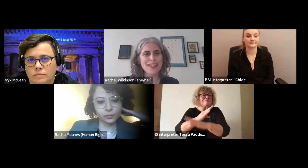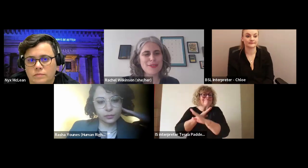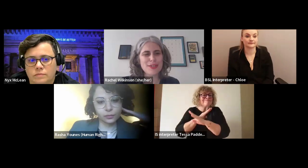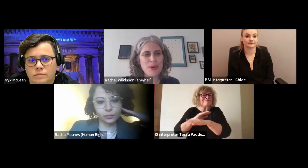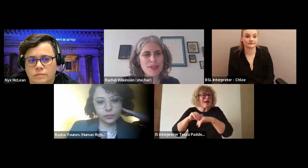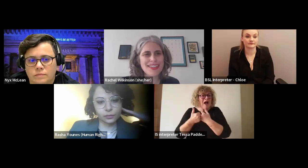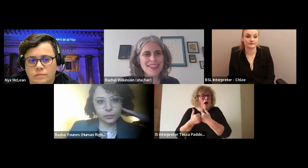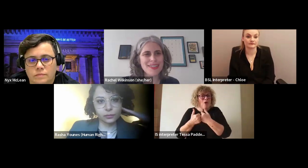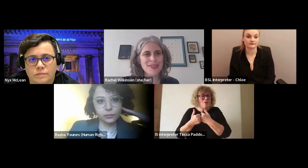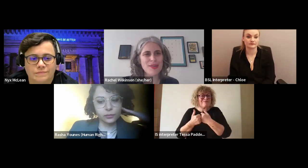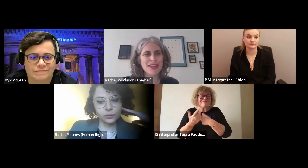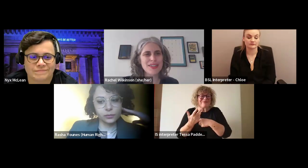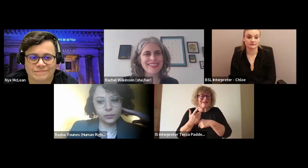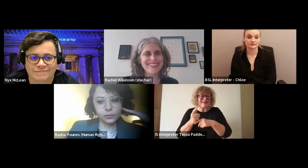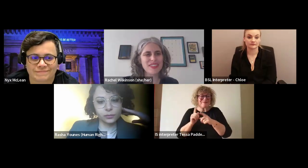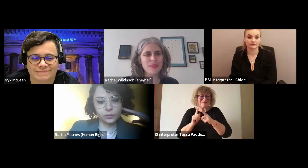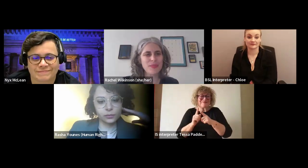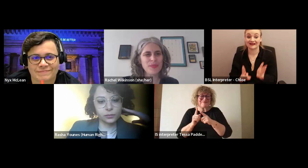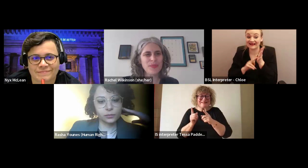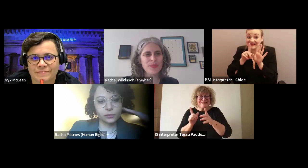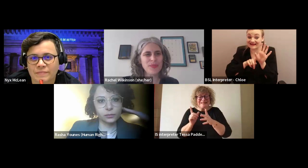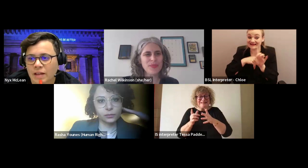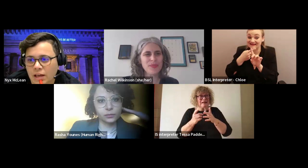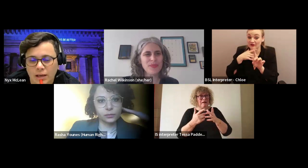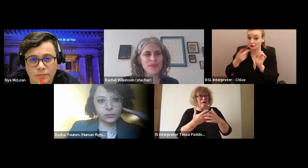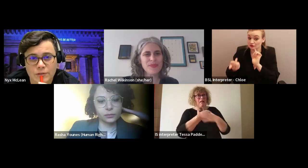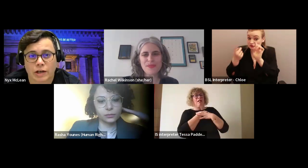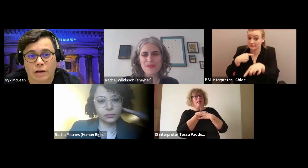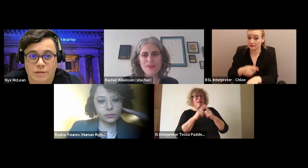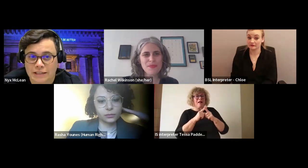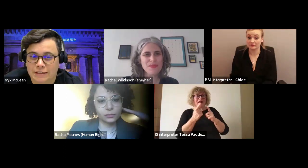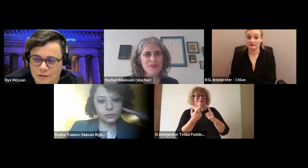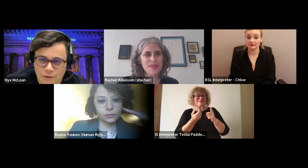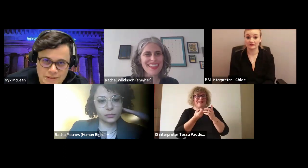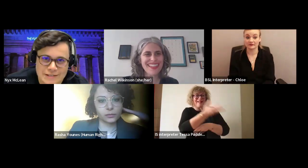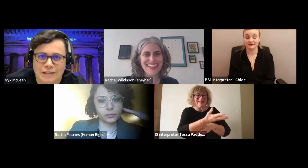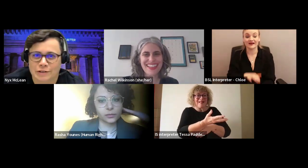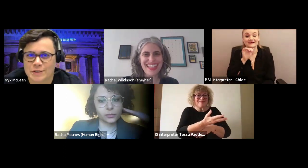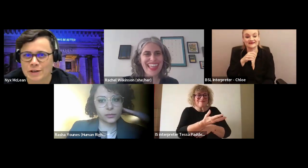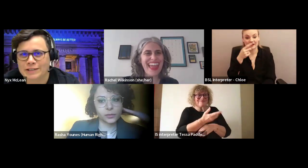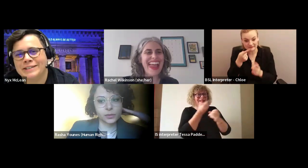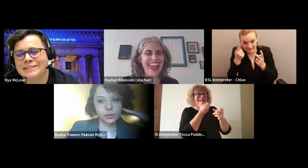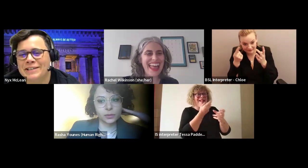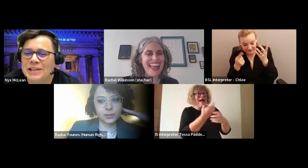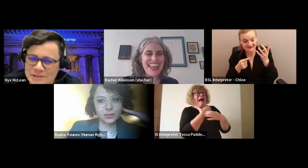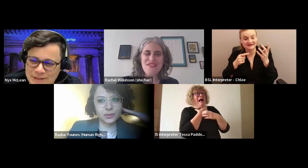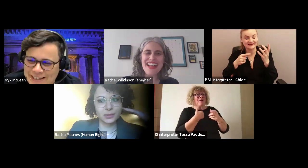Nix, would you like to respond to that question? I'm sorry, I was looking at the other questions and I got